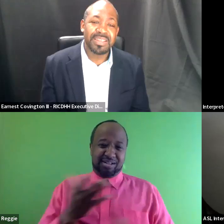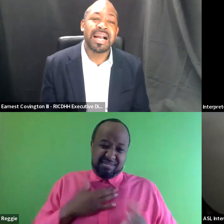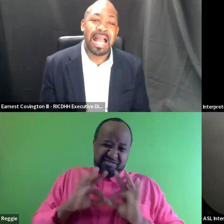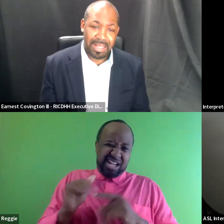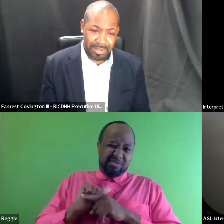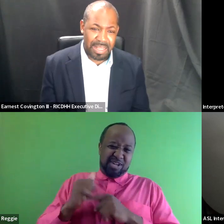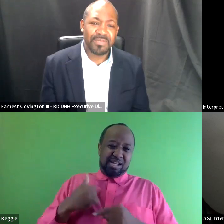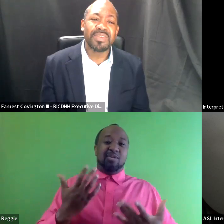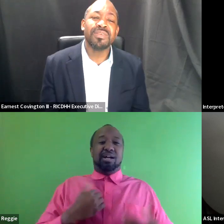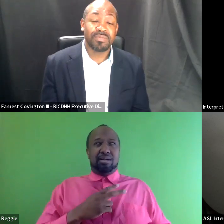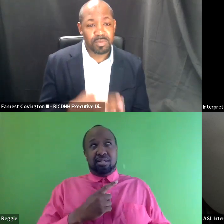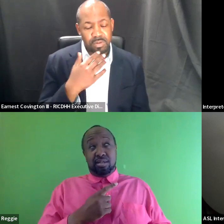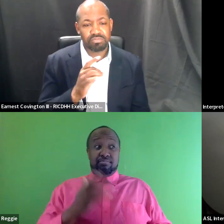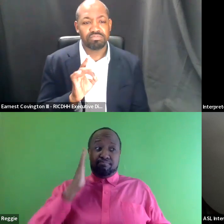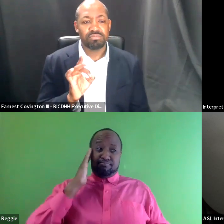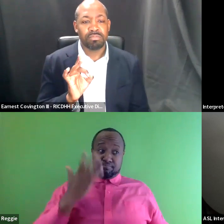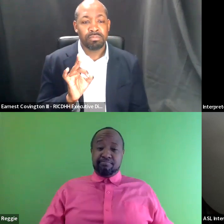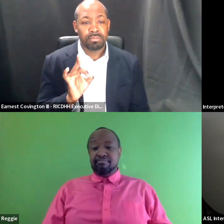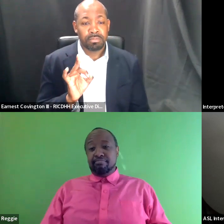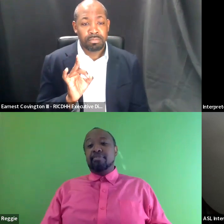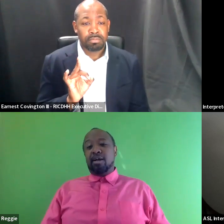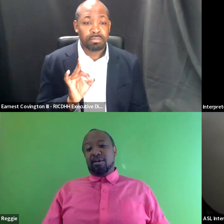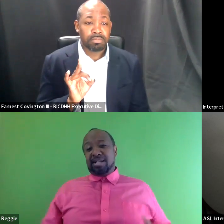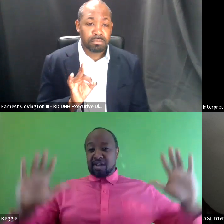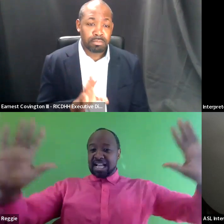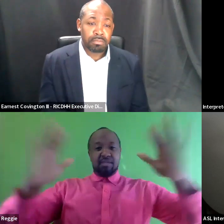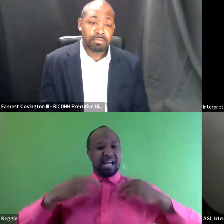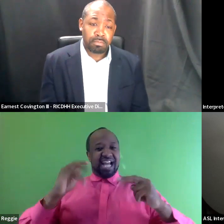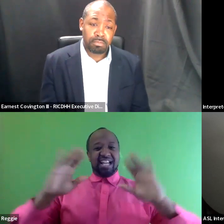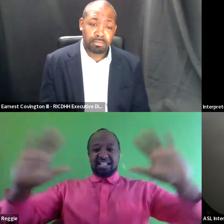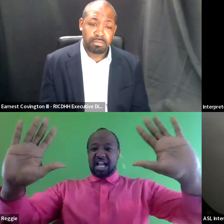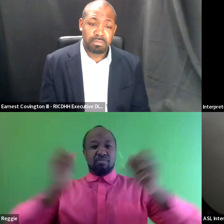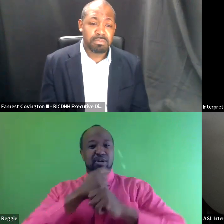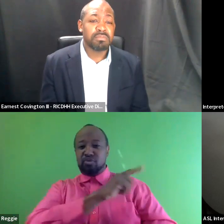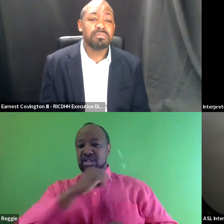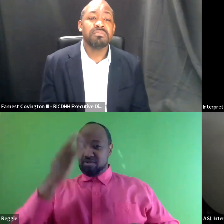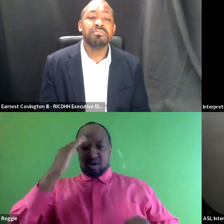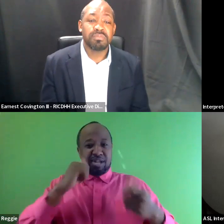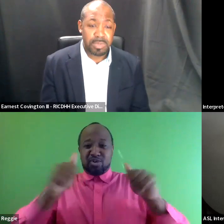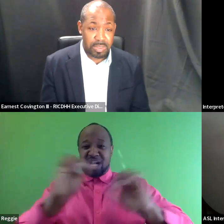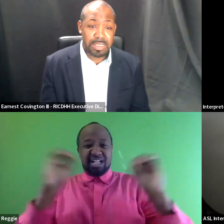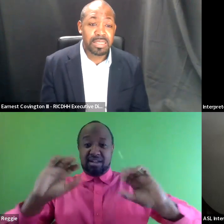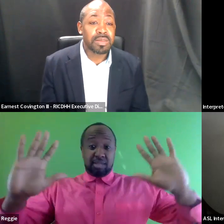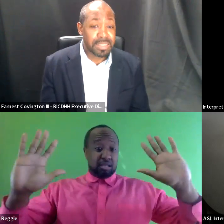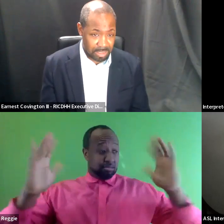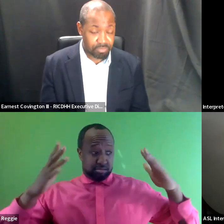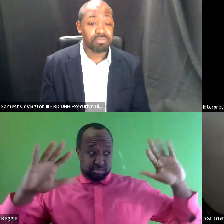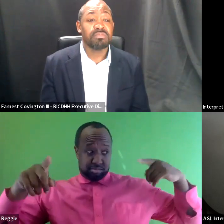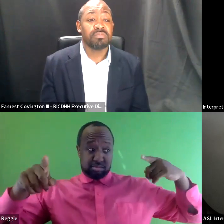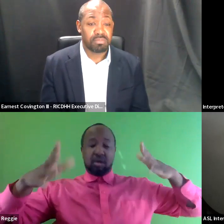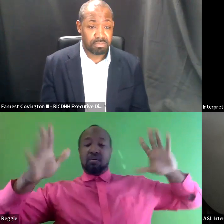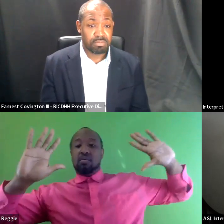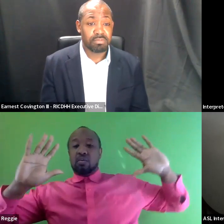react different, but my family has trained me over the years what you do in these situations because they happen to us way too much. So I